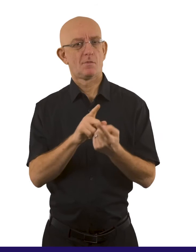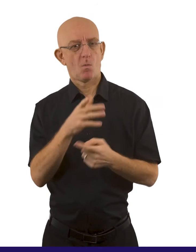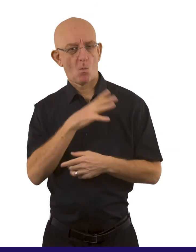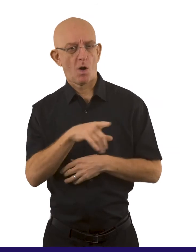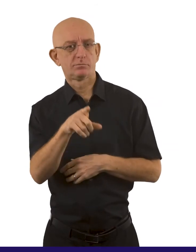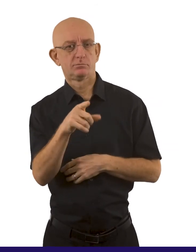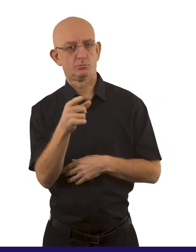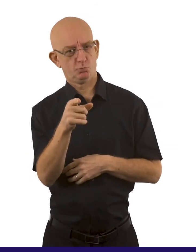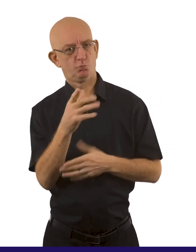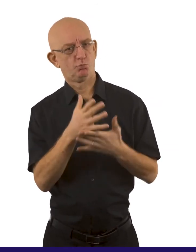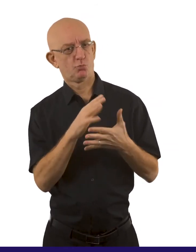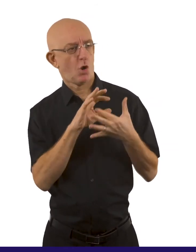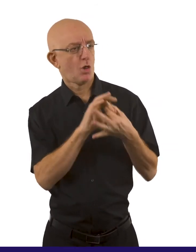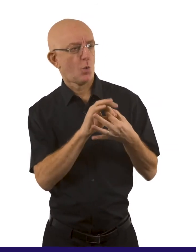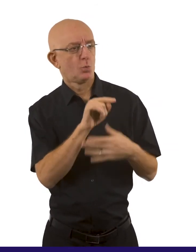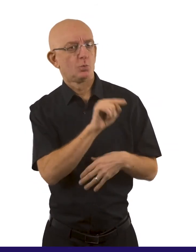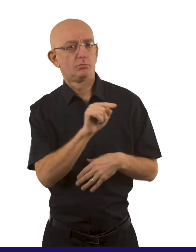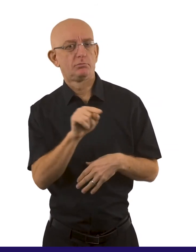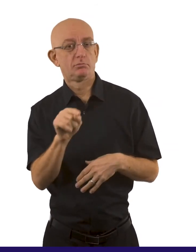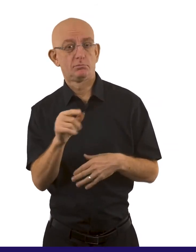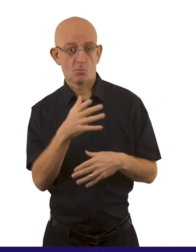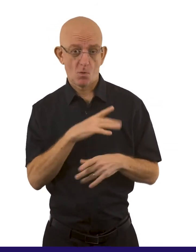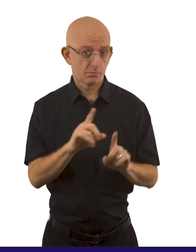would you like with those you are close to?